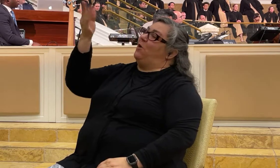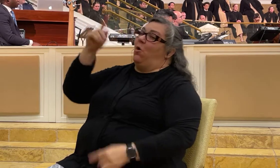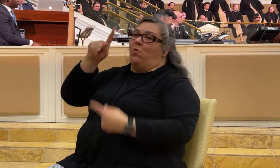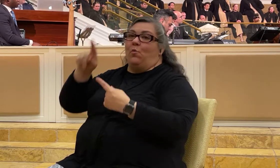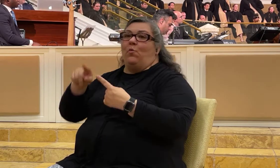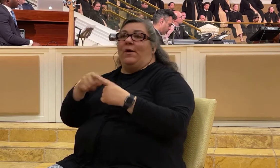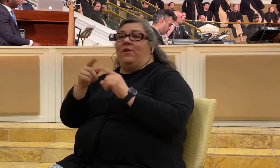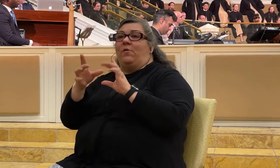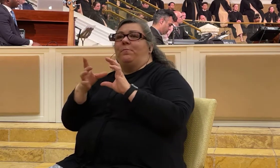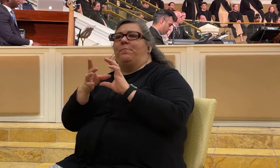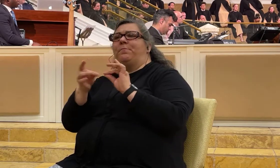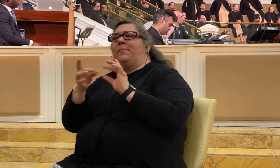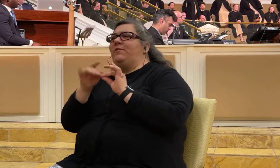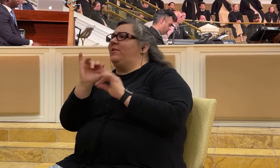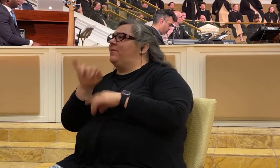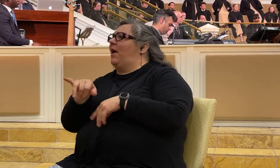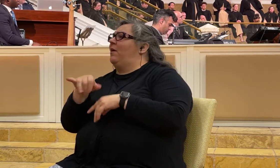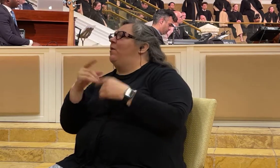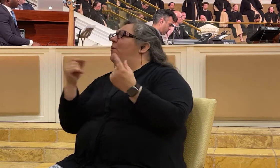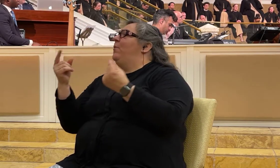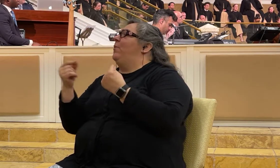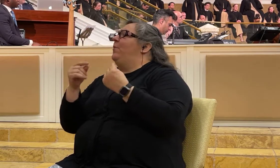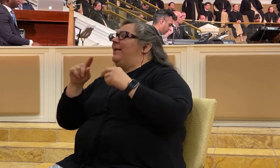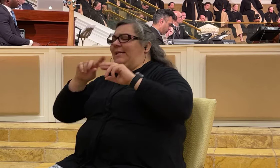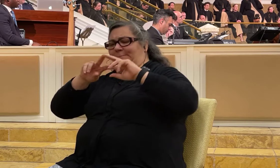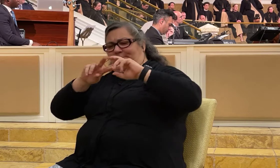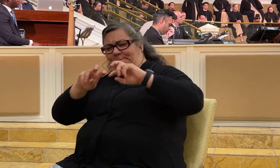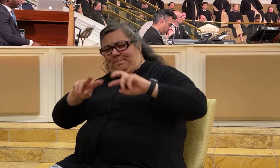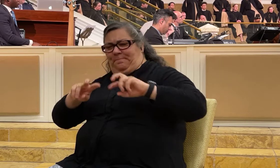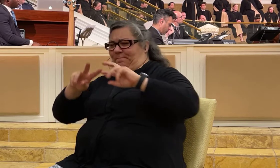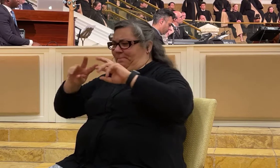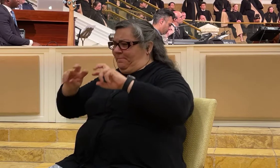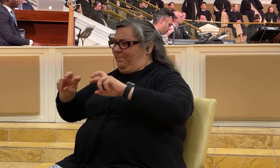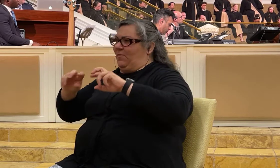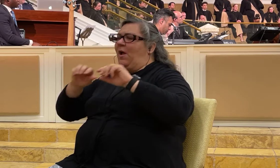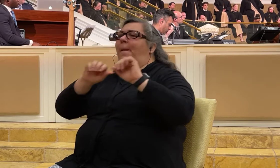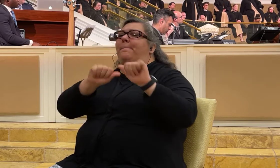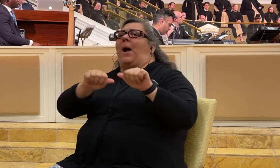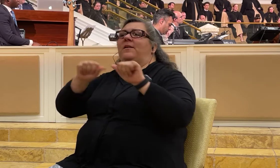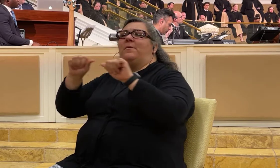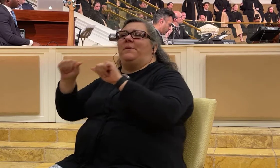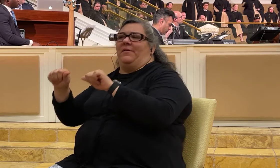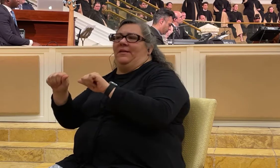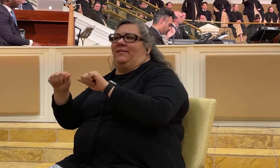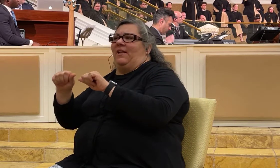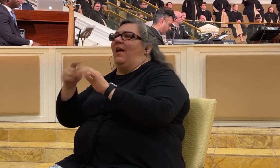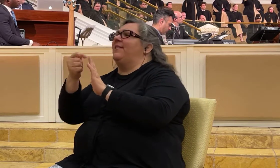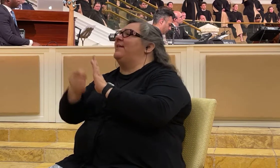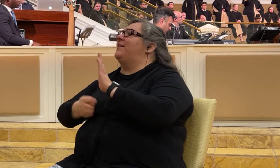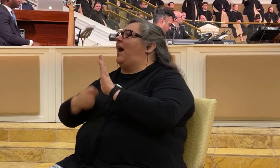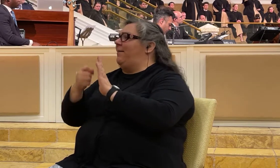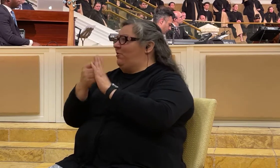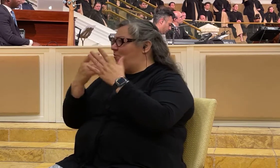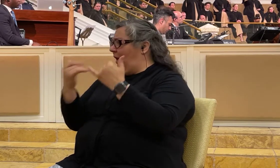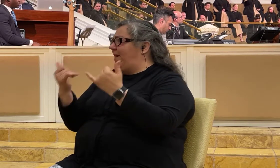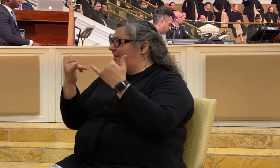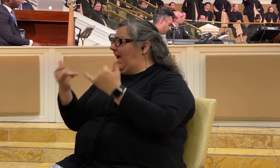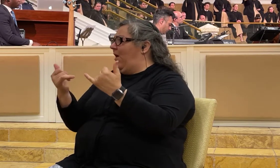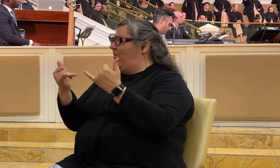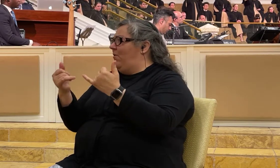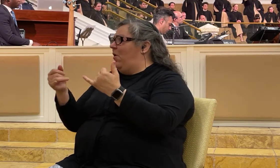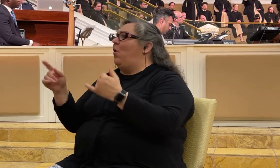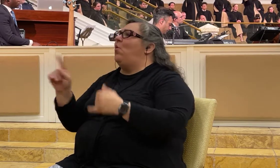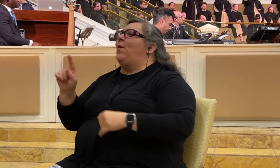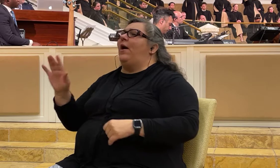things, we need to explore the range of possibilities and the time we're in, and the place that